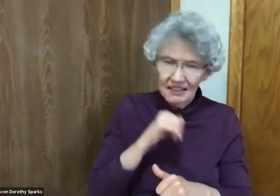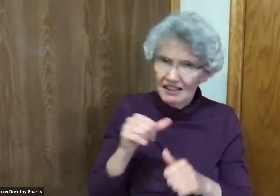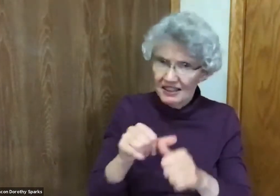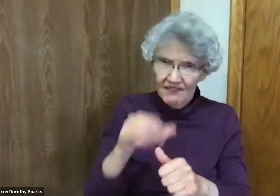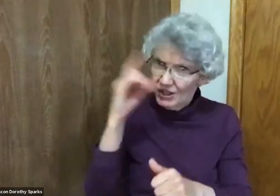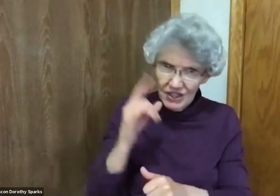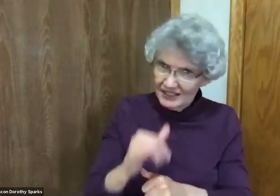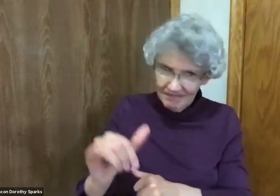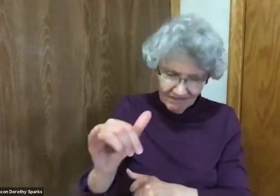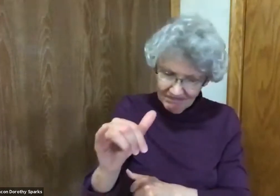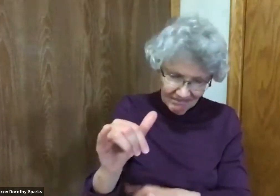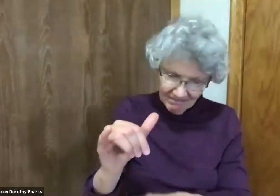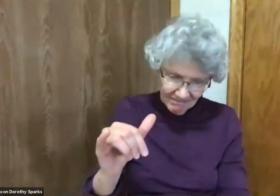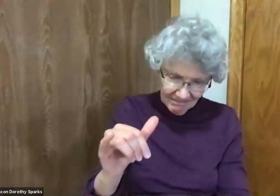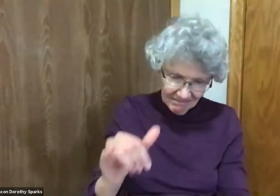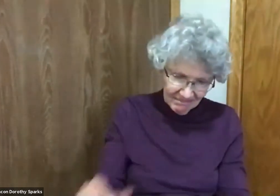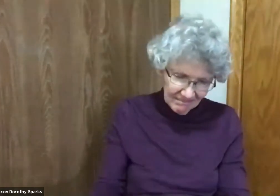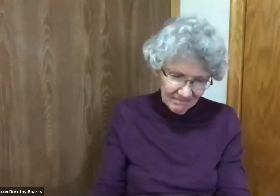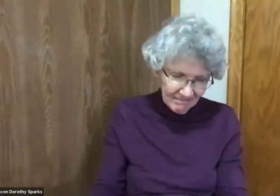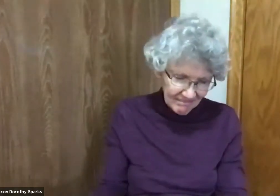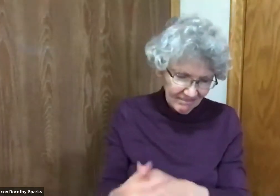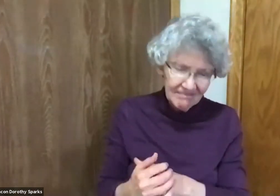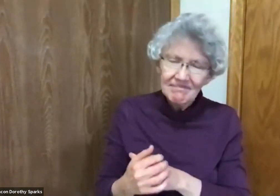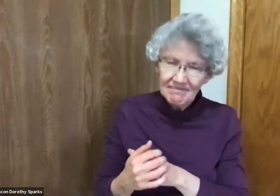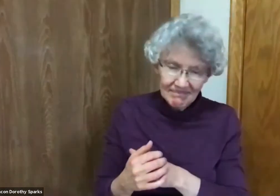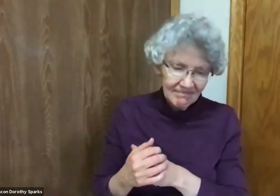And this is not how it will always be.